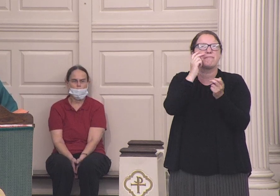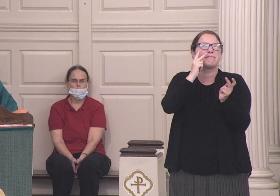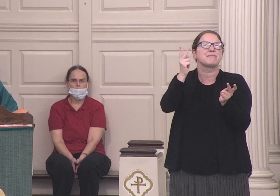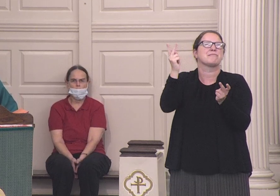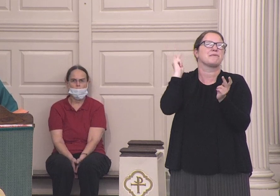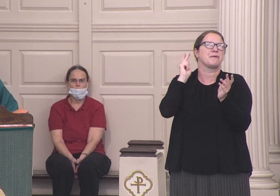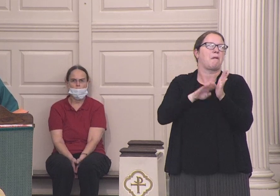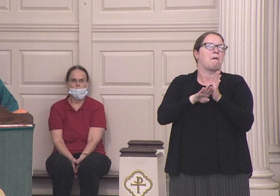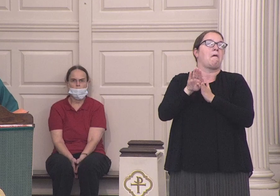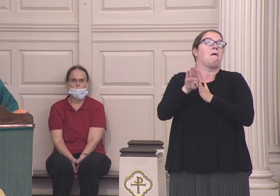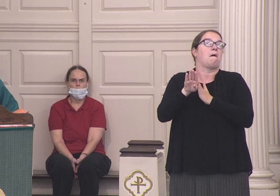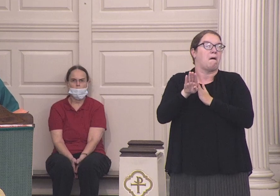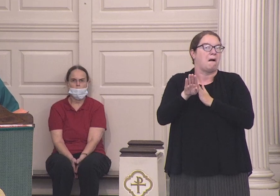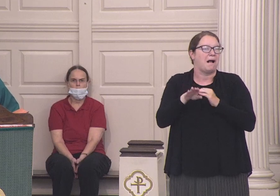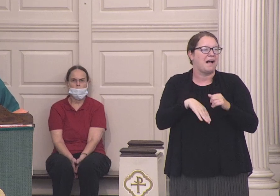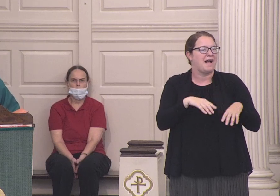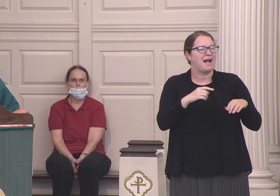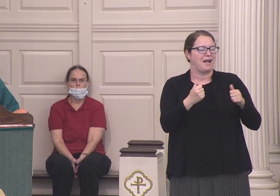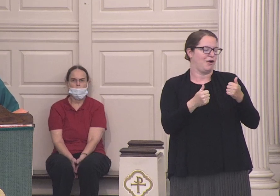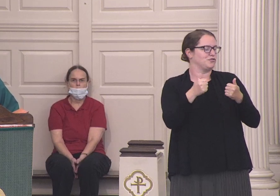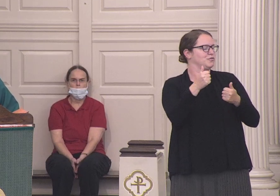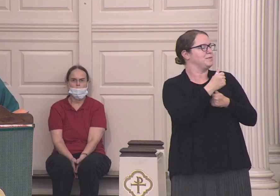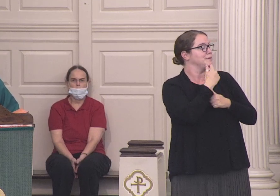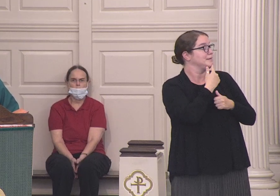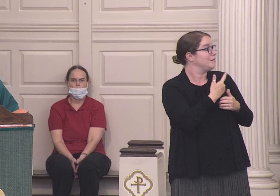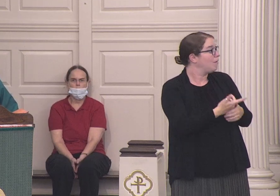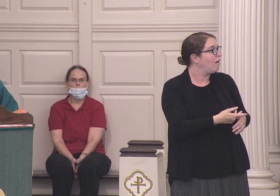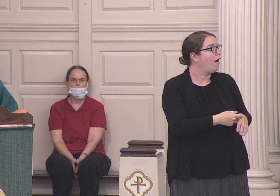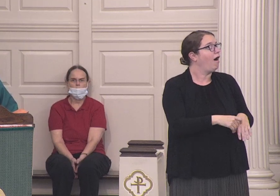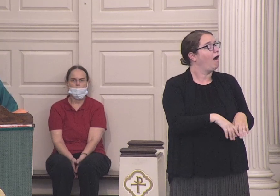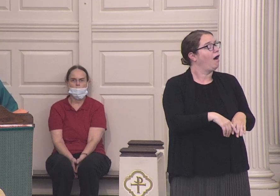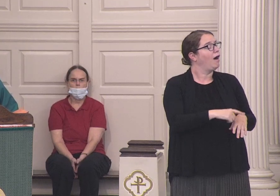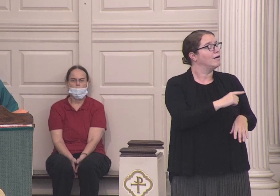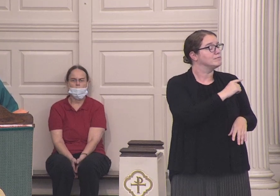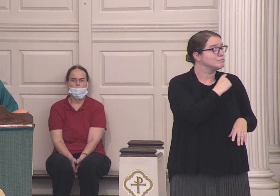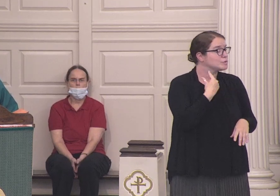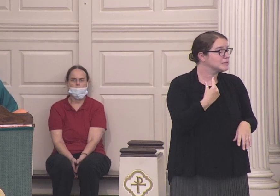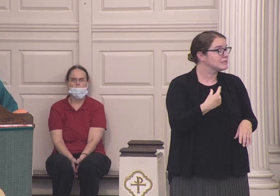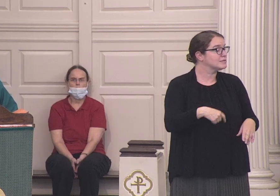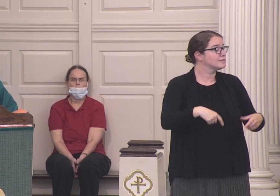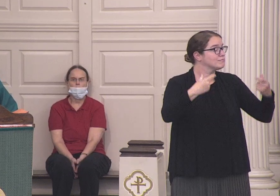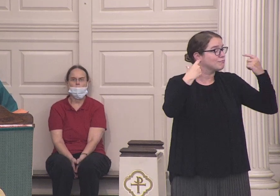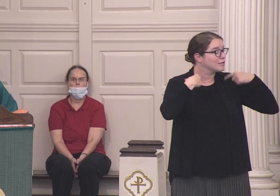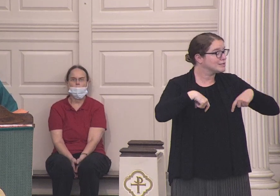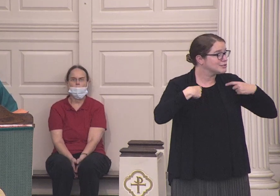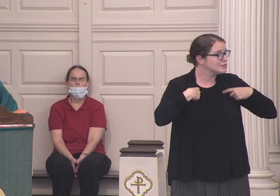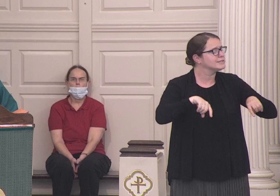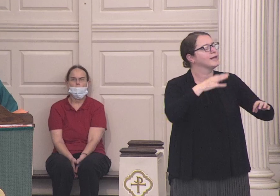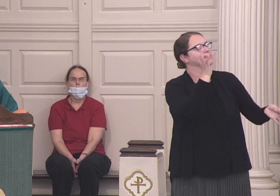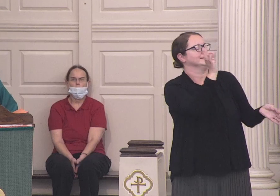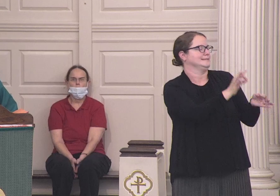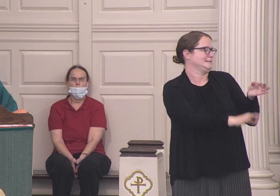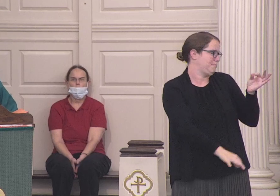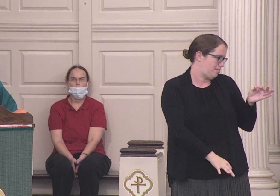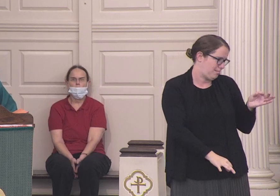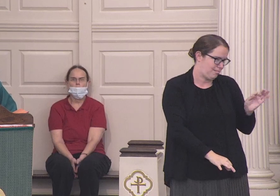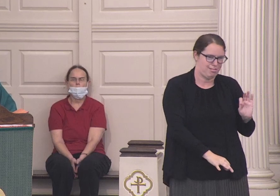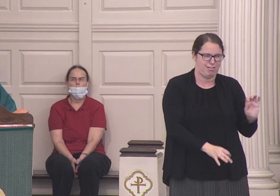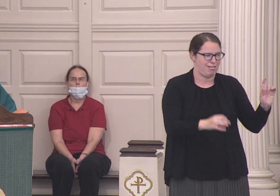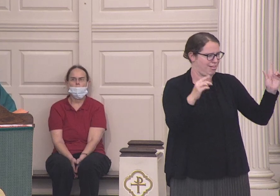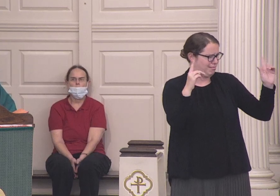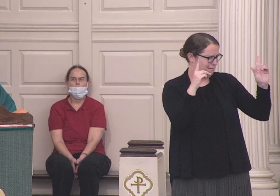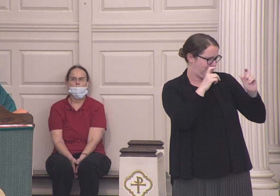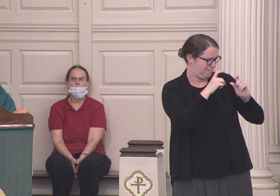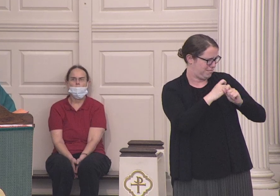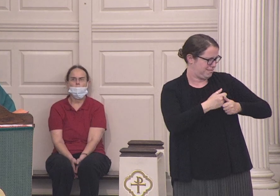priest, a religious, is to live a simple lifestyle. Don't complicate your life. Live a simple